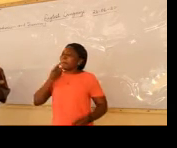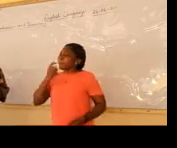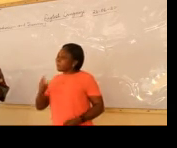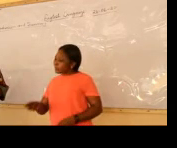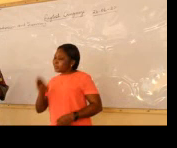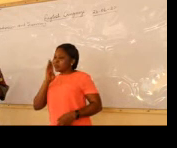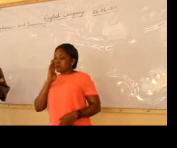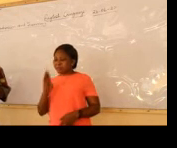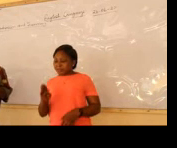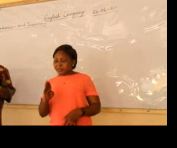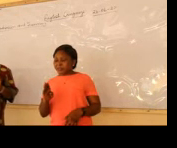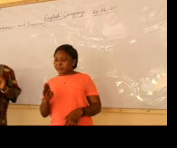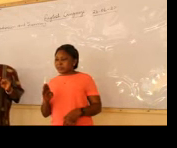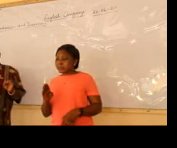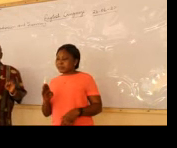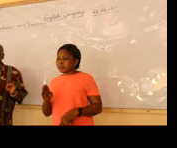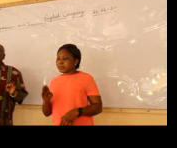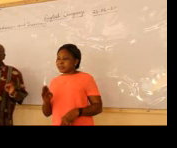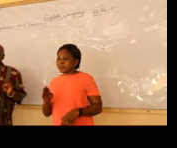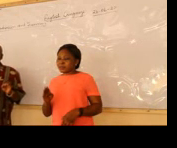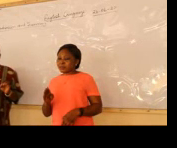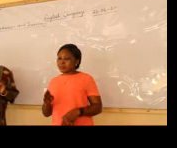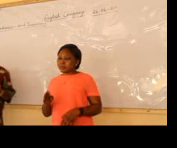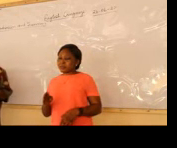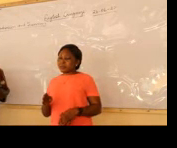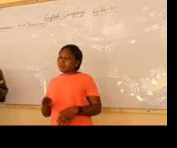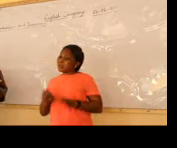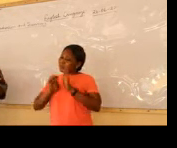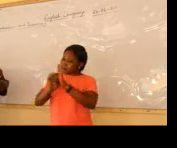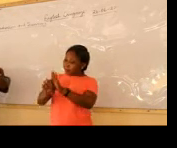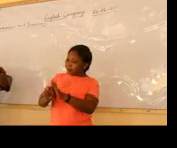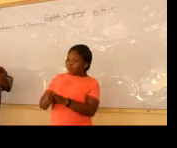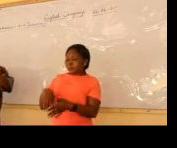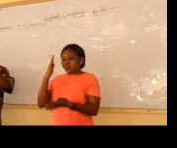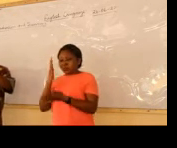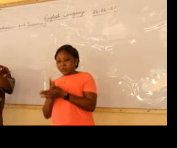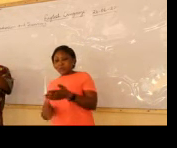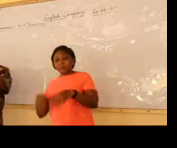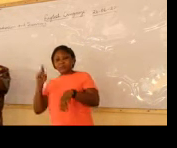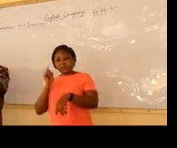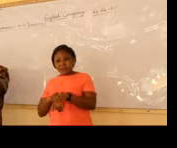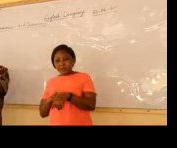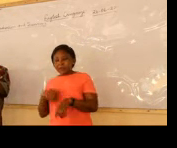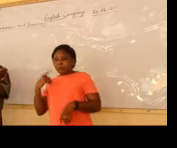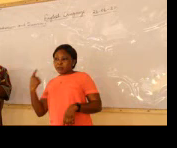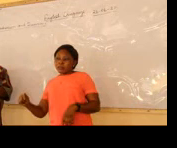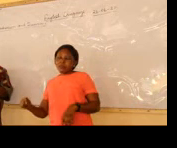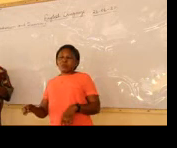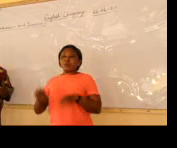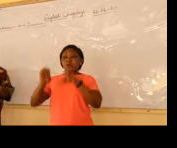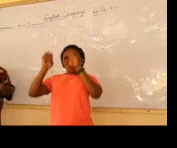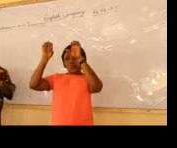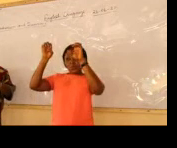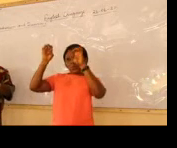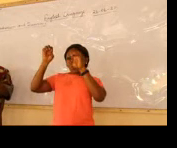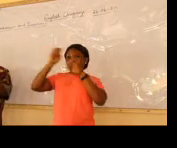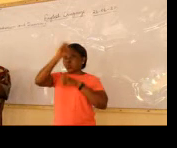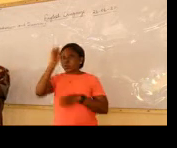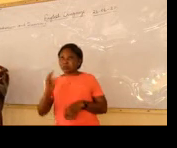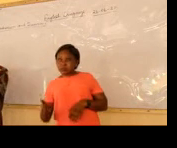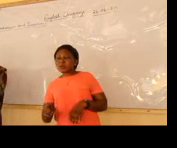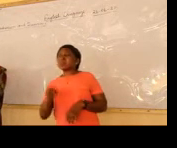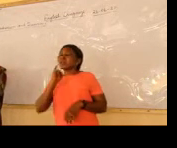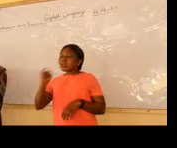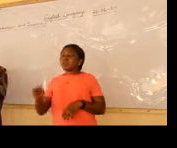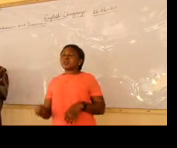must be, because the question is always, in a sentence, in a